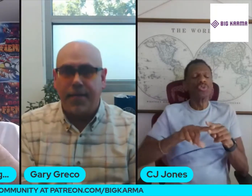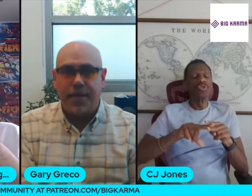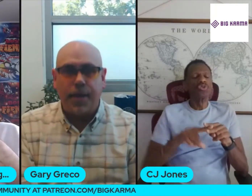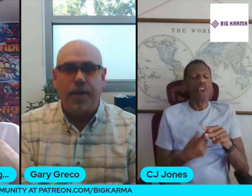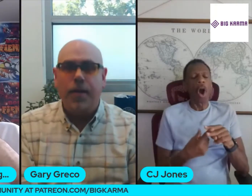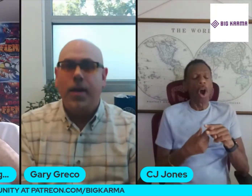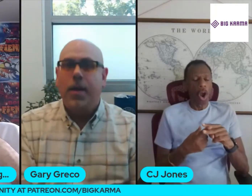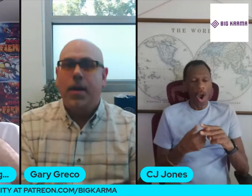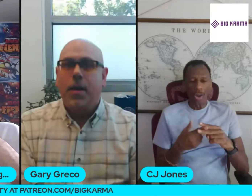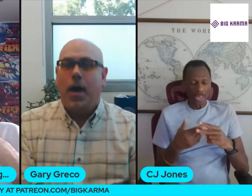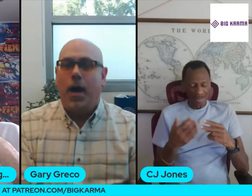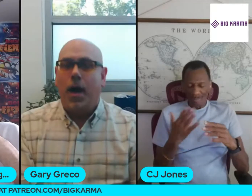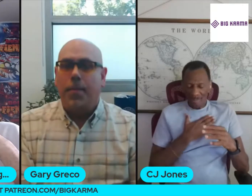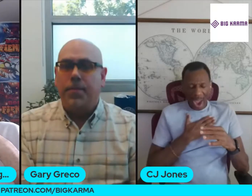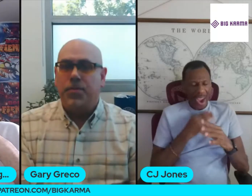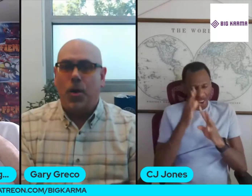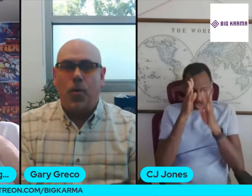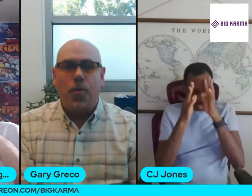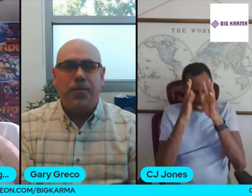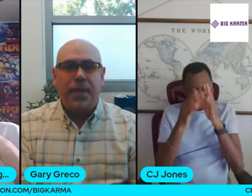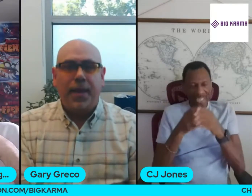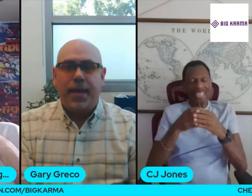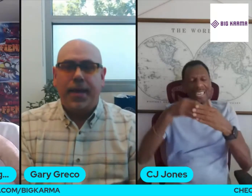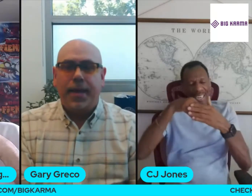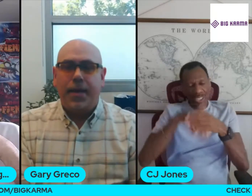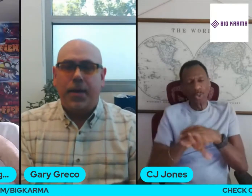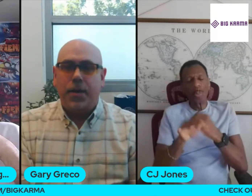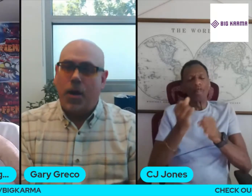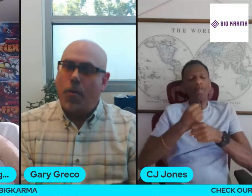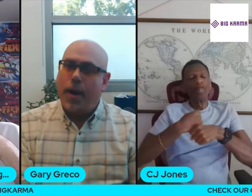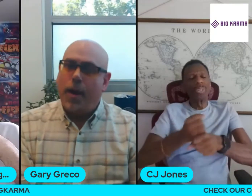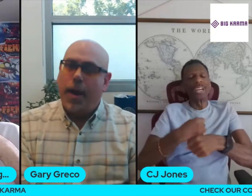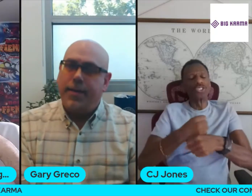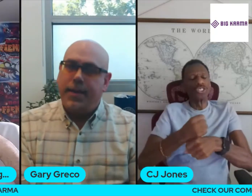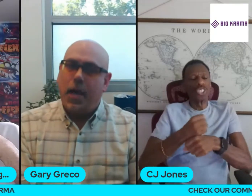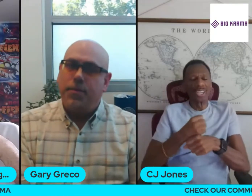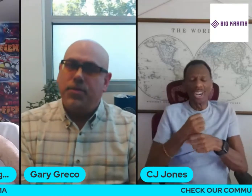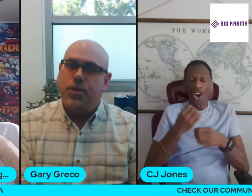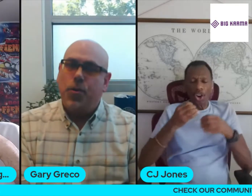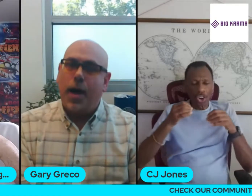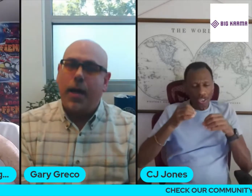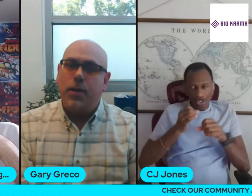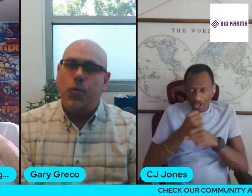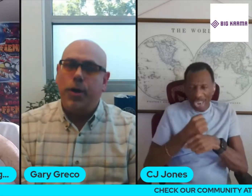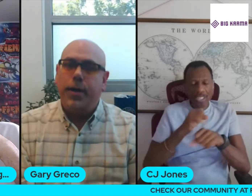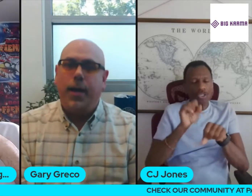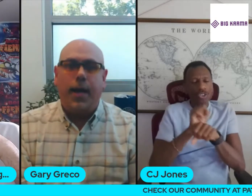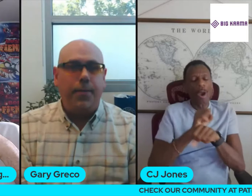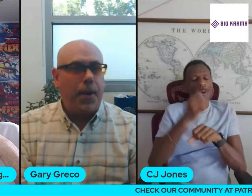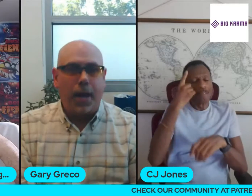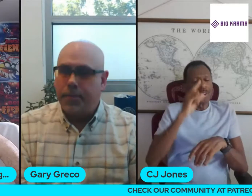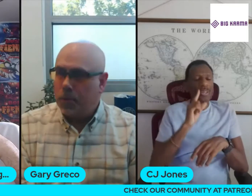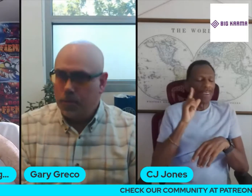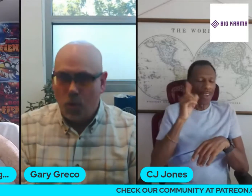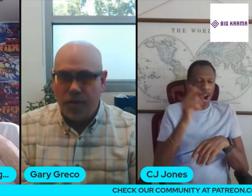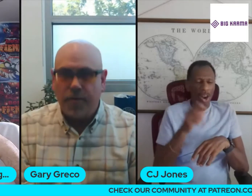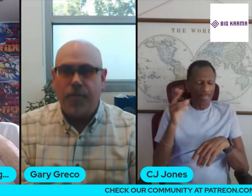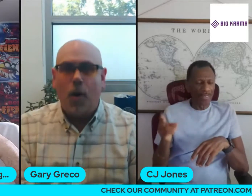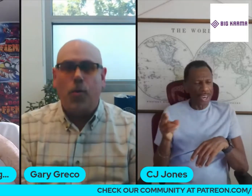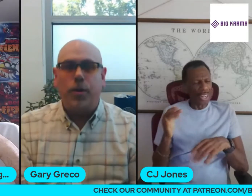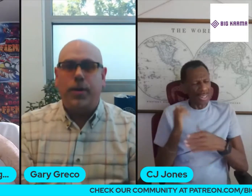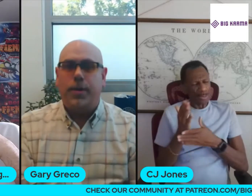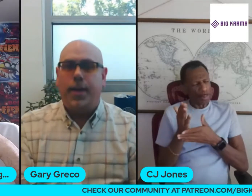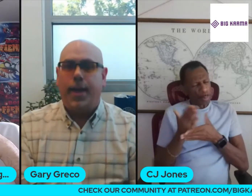event every year. So, as it comes to Hollywood, I'm